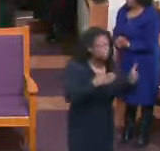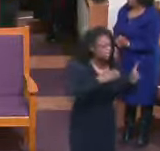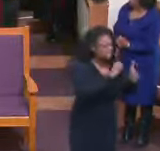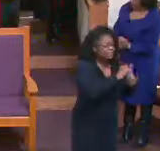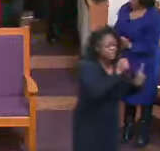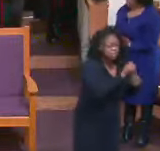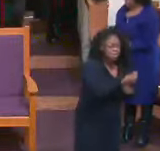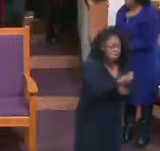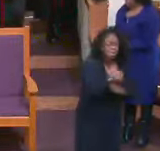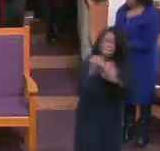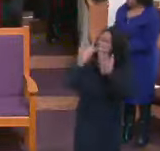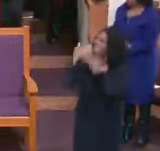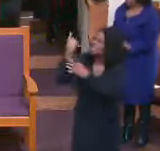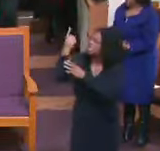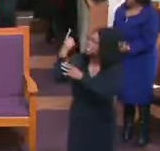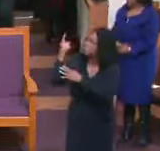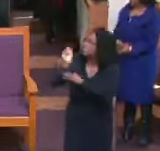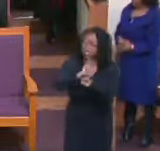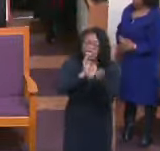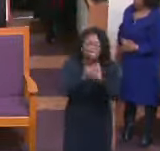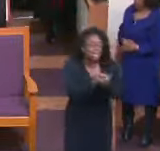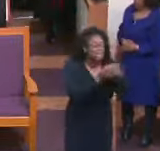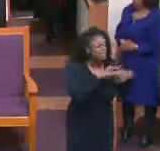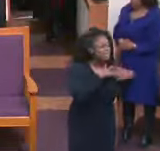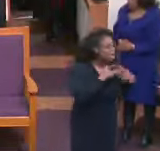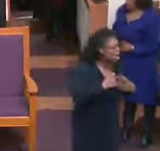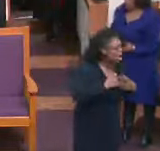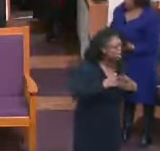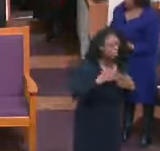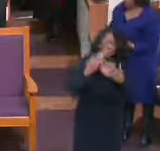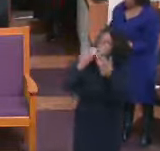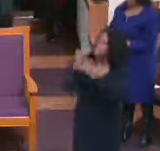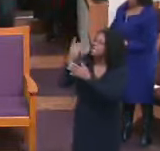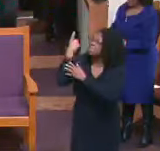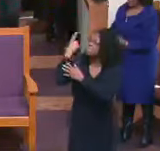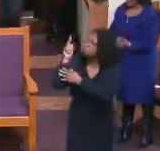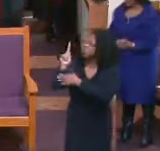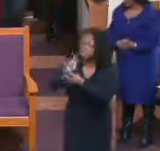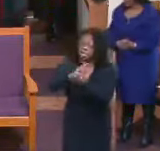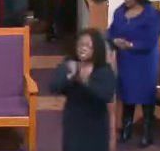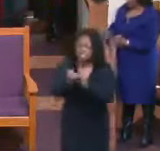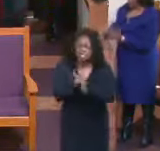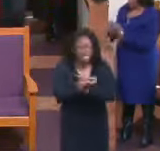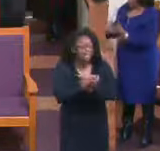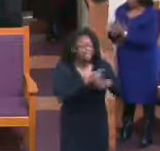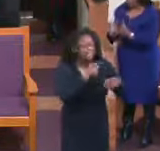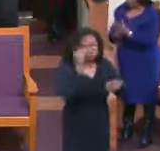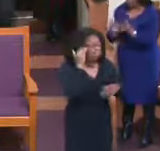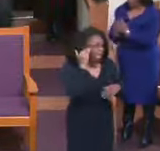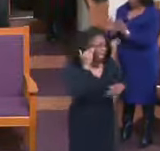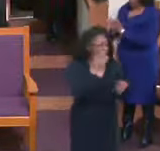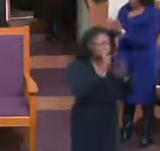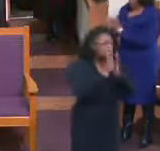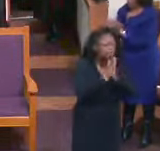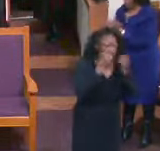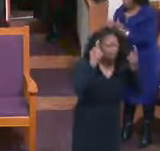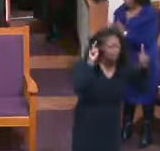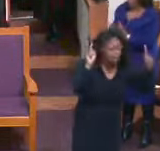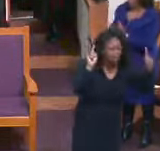changing hearts. Thank you for changing minds. Prayer works. Prayer